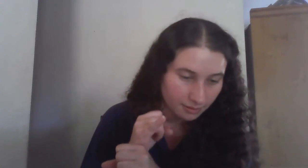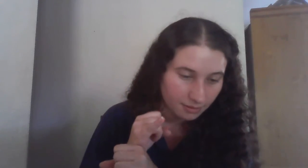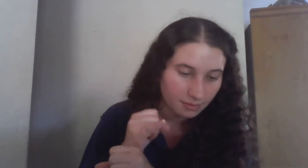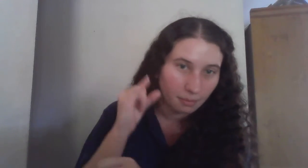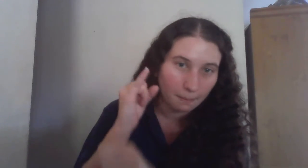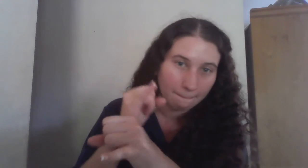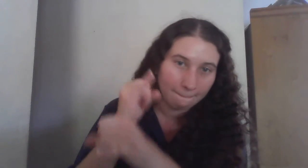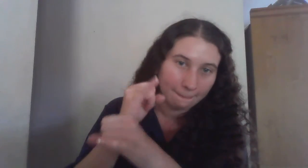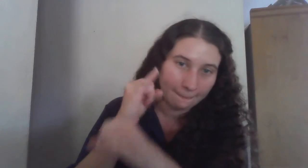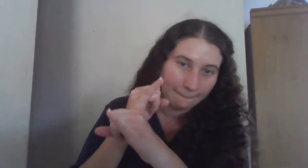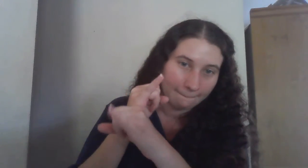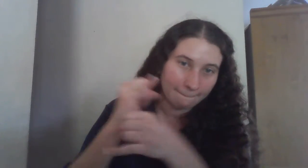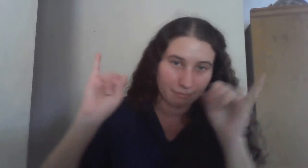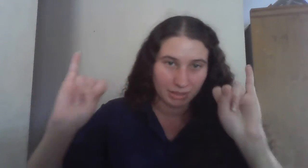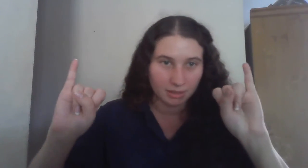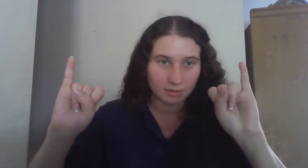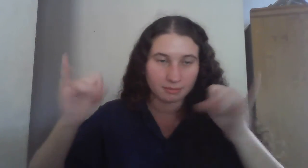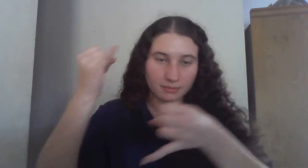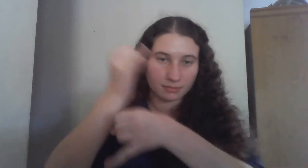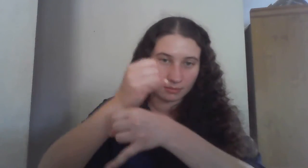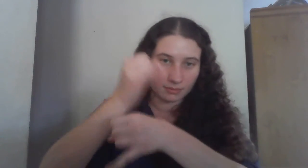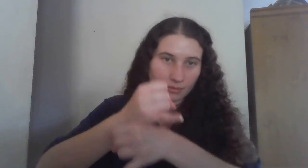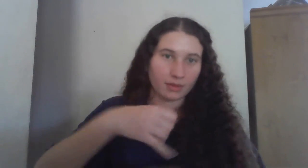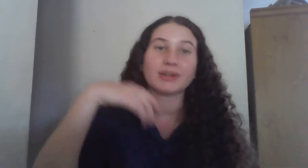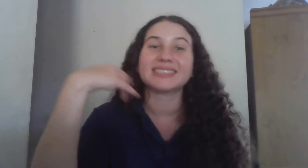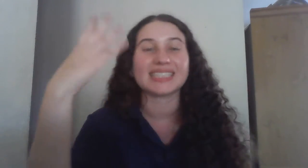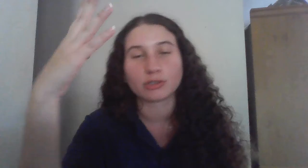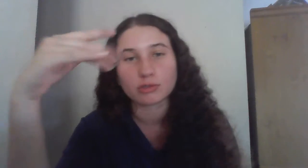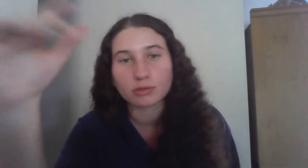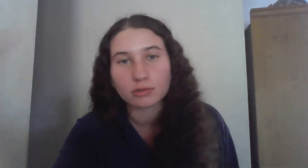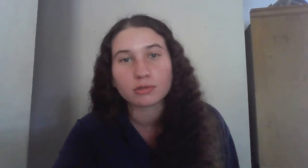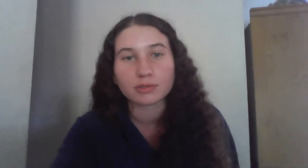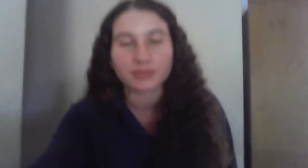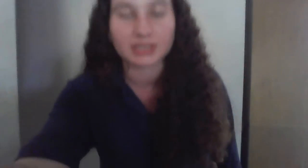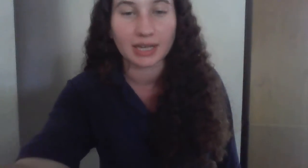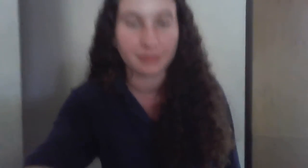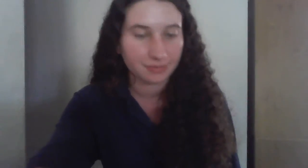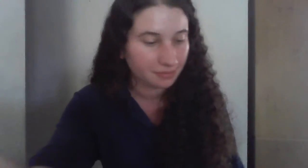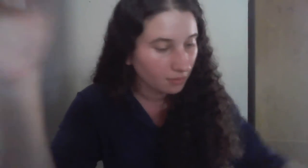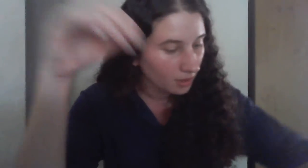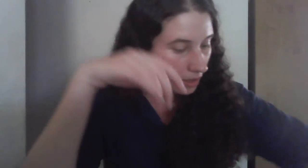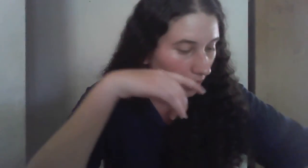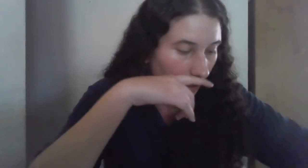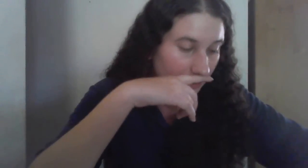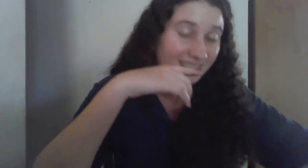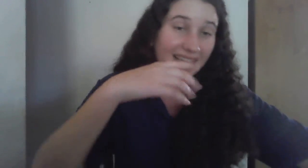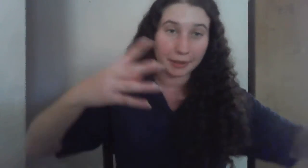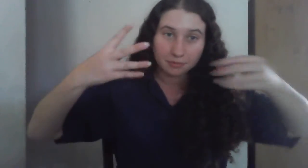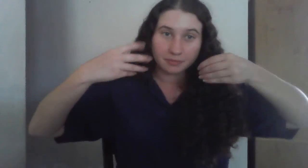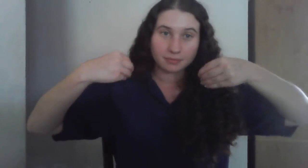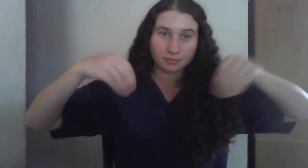this. Pinky. Residential school, schools for the deaf. Sell.